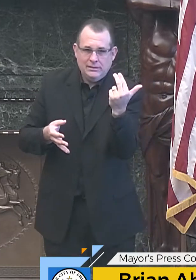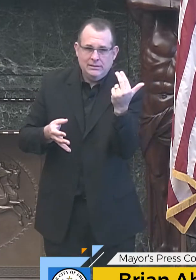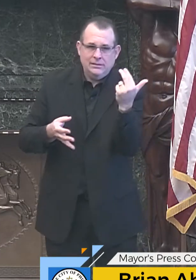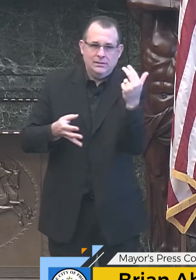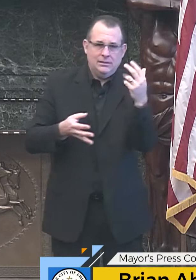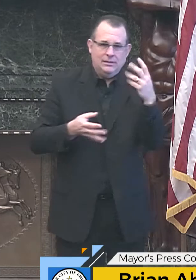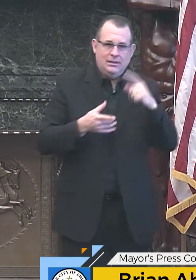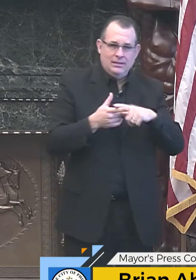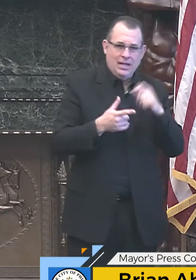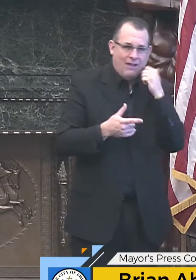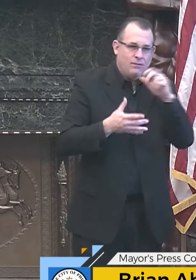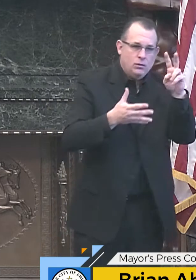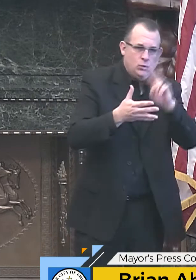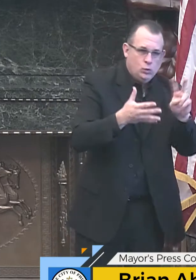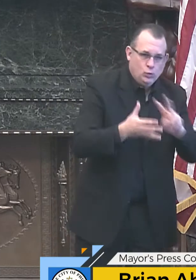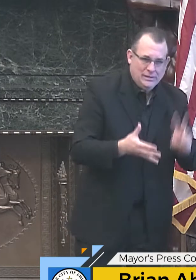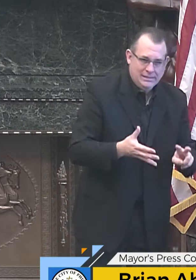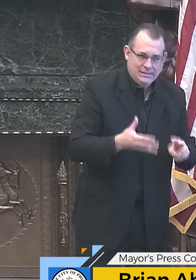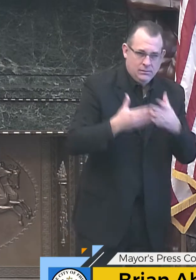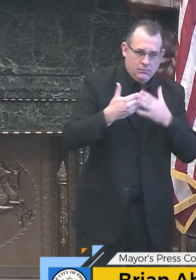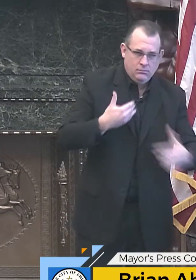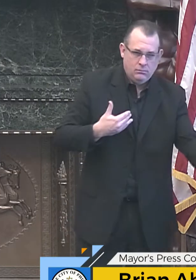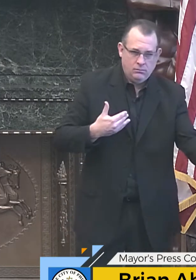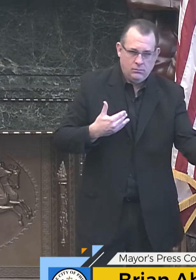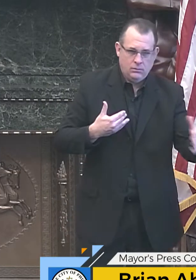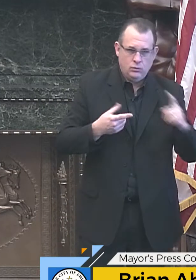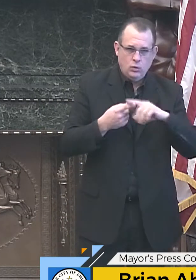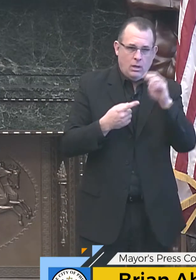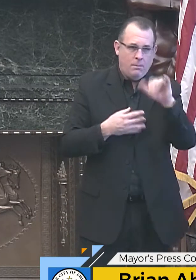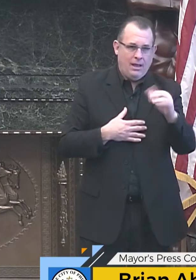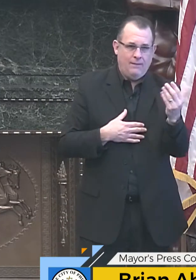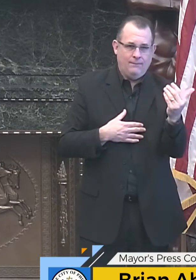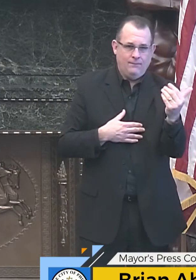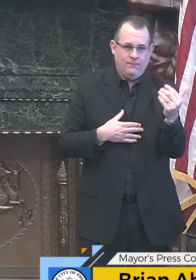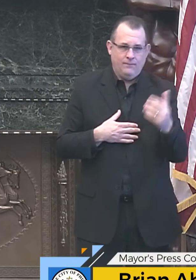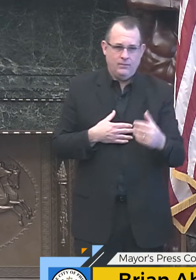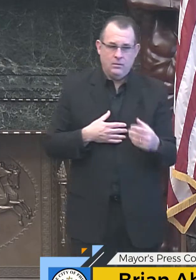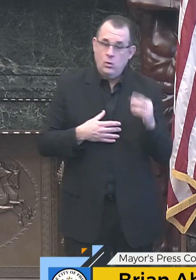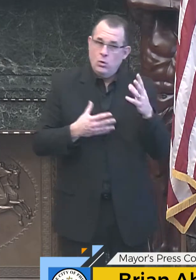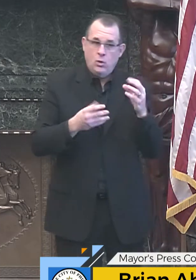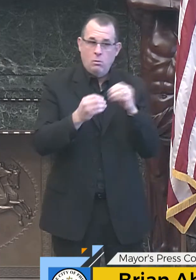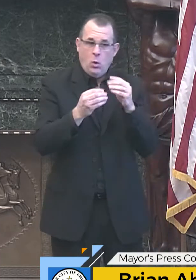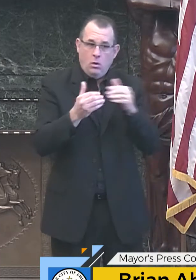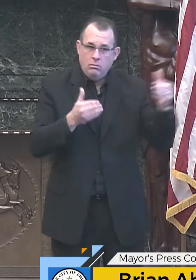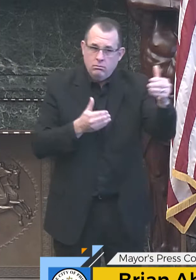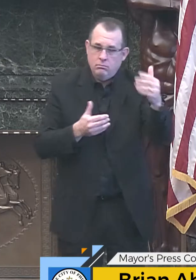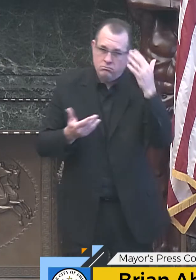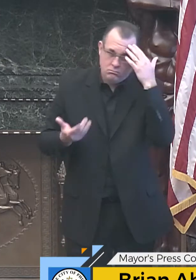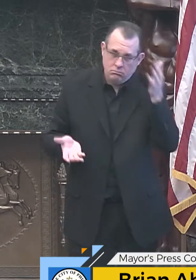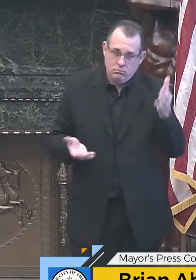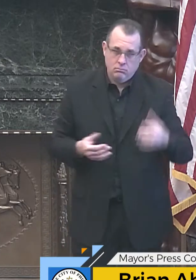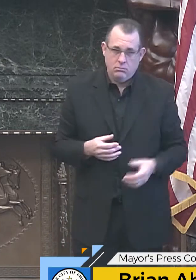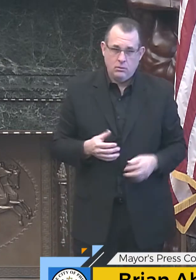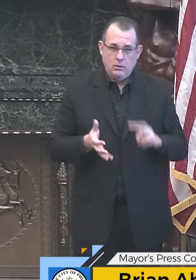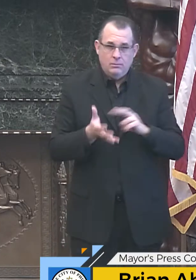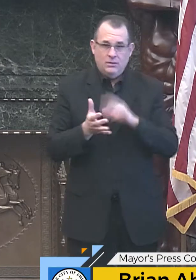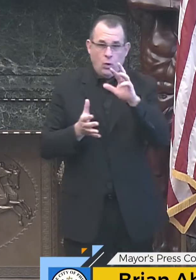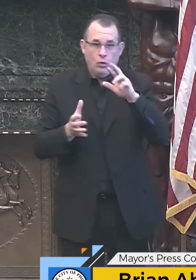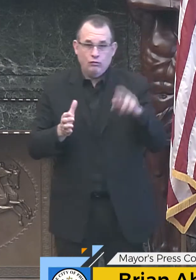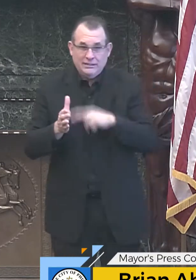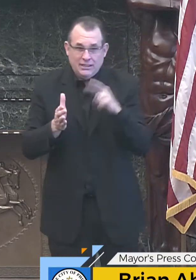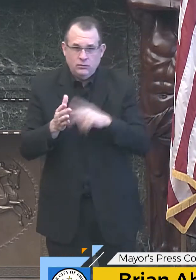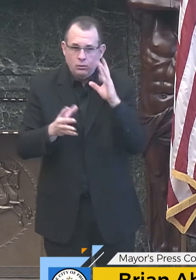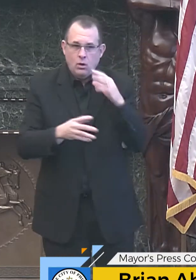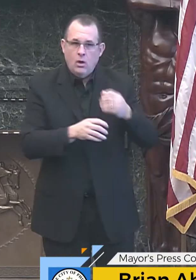week collections running through May 15th or further. Again, residents should hold their recycling materials in their homes next